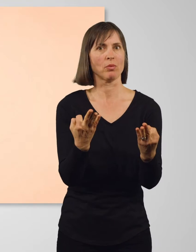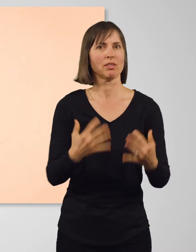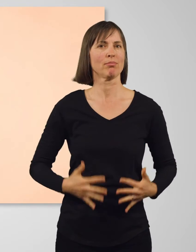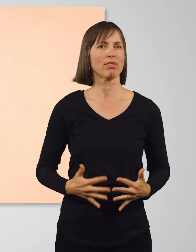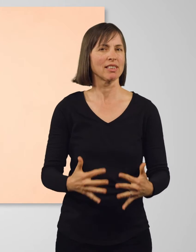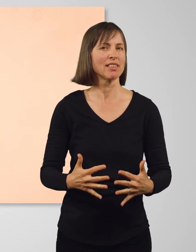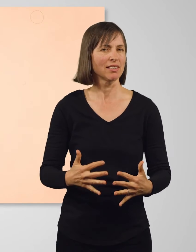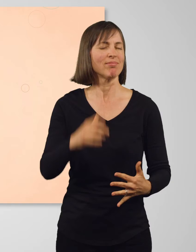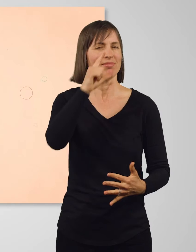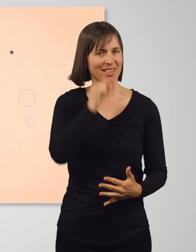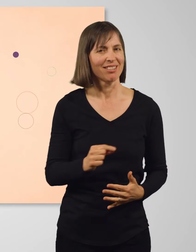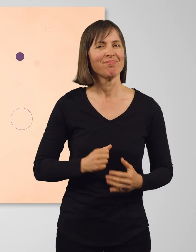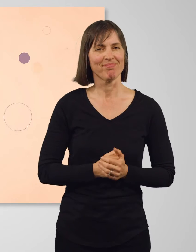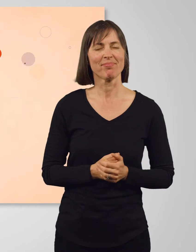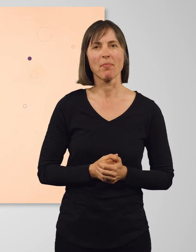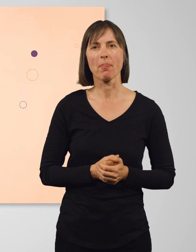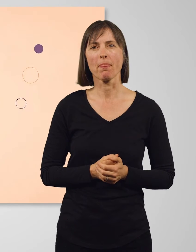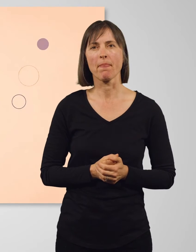without getting pregnant.